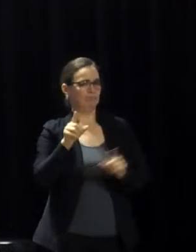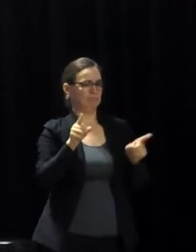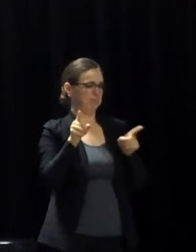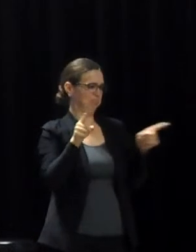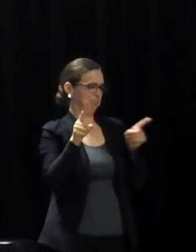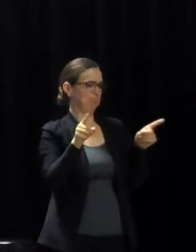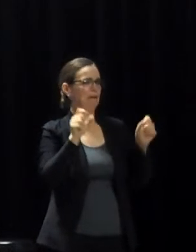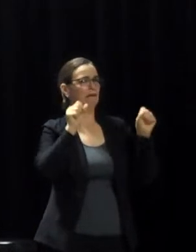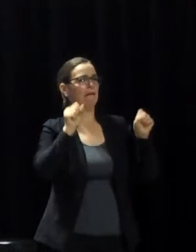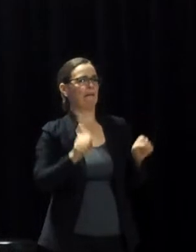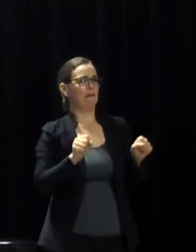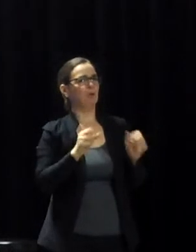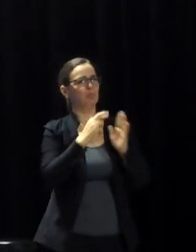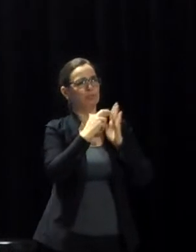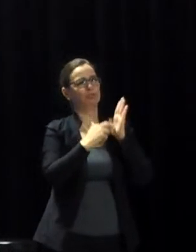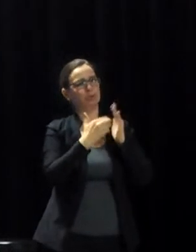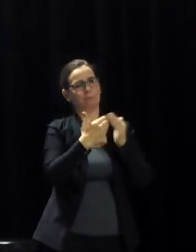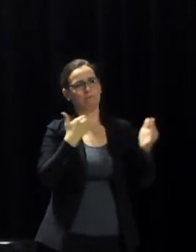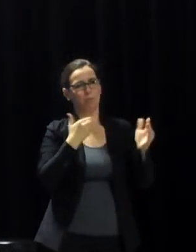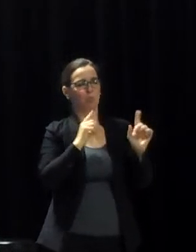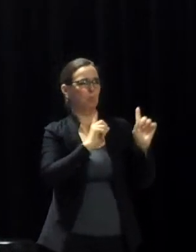Upstate. You can do that by doing